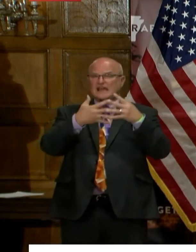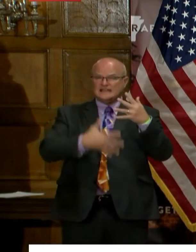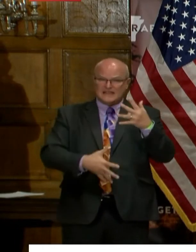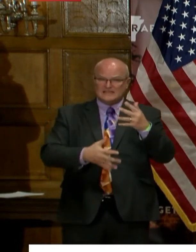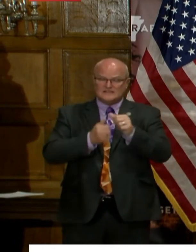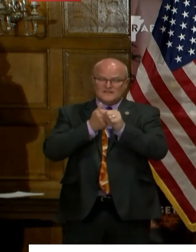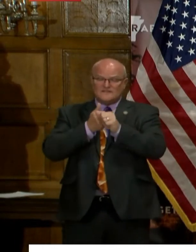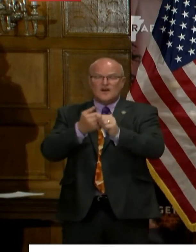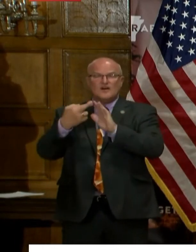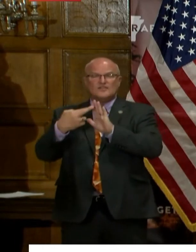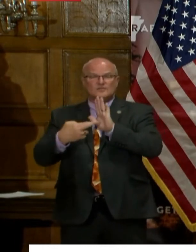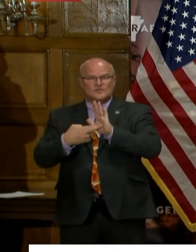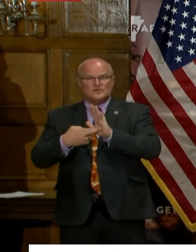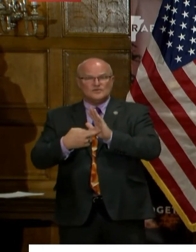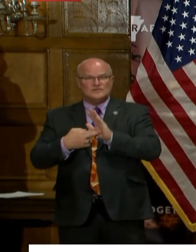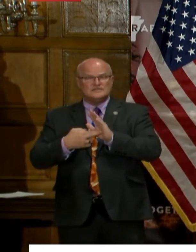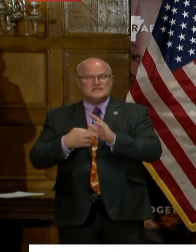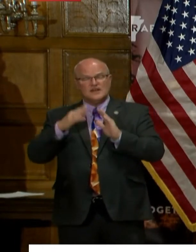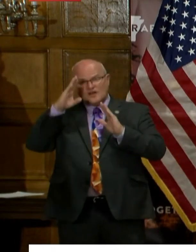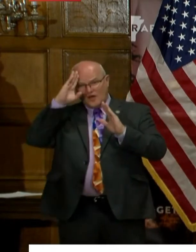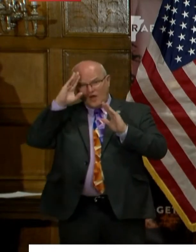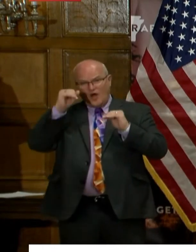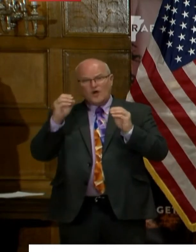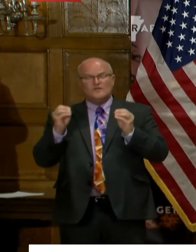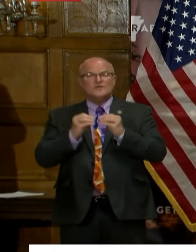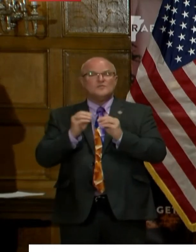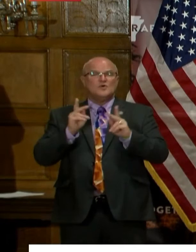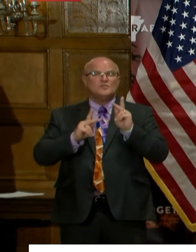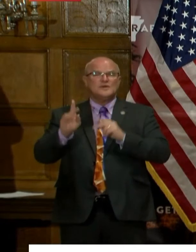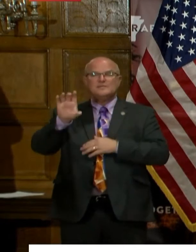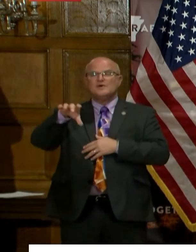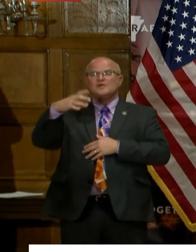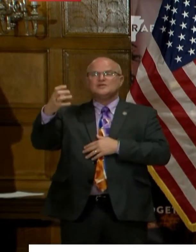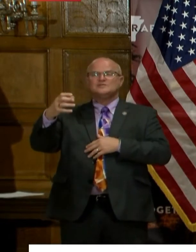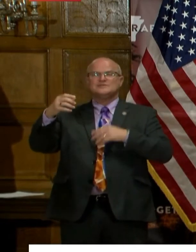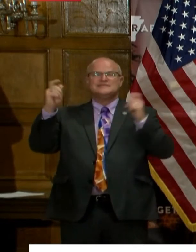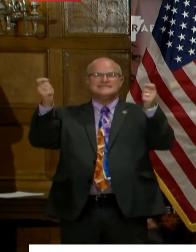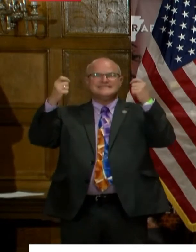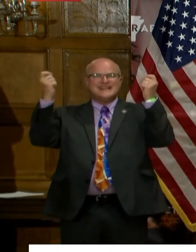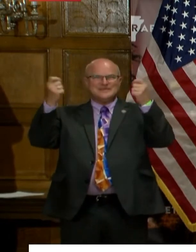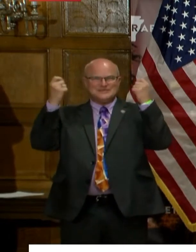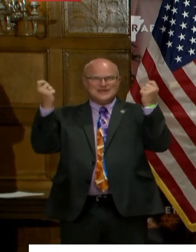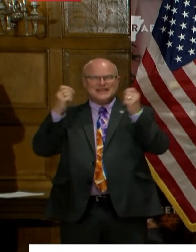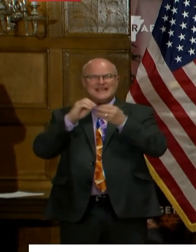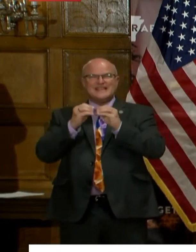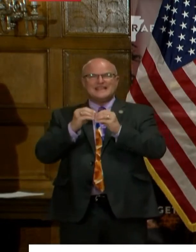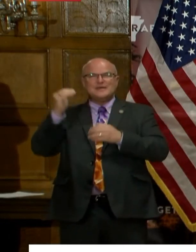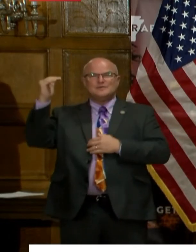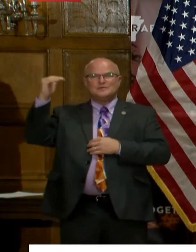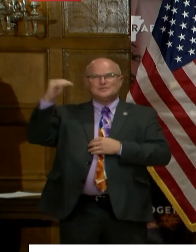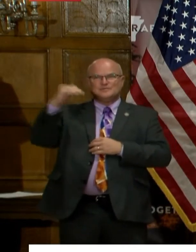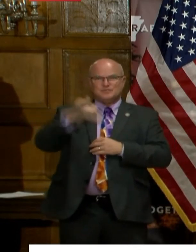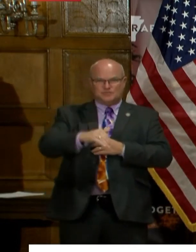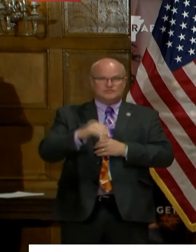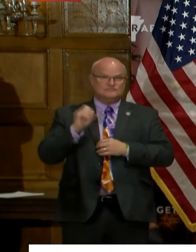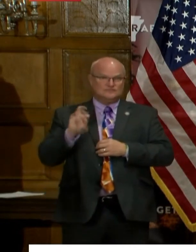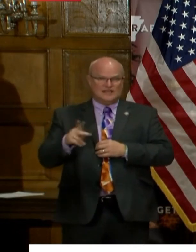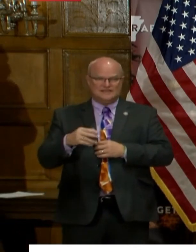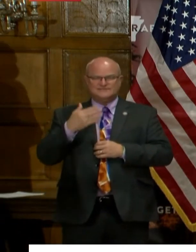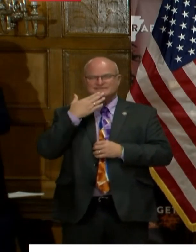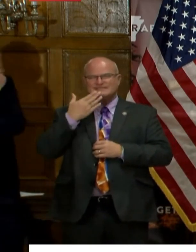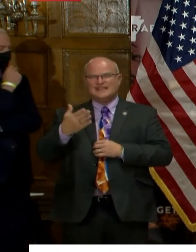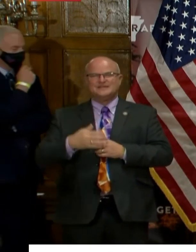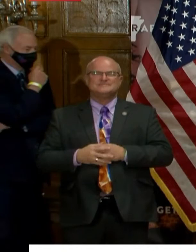follow the rules, and hopefully we'll have more people at Christmas to celebrate with as the numbers that the governor just gave. Thank